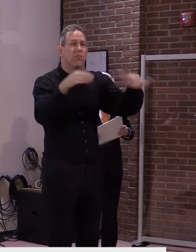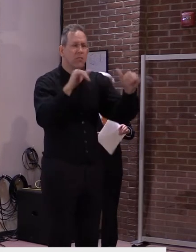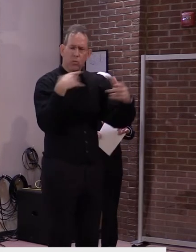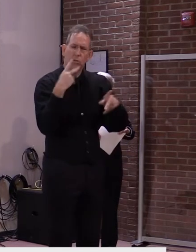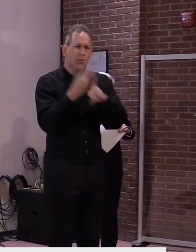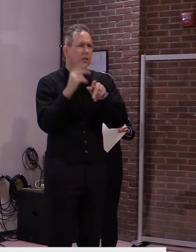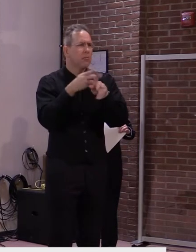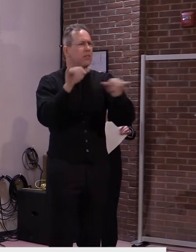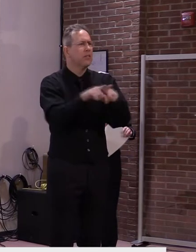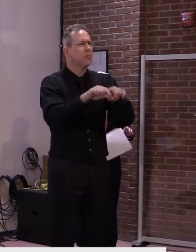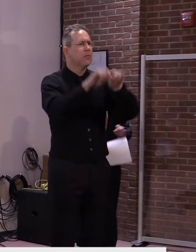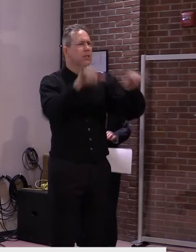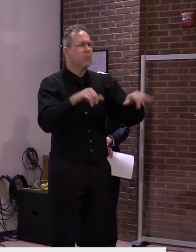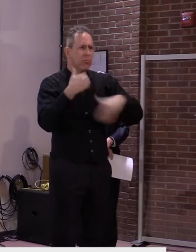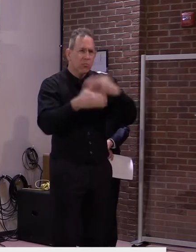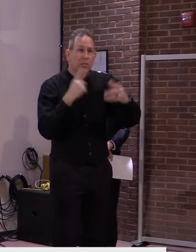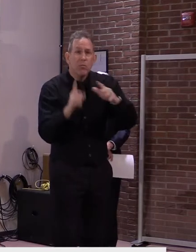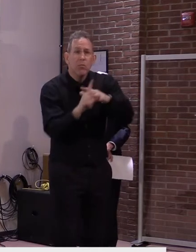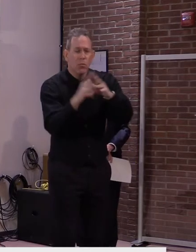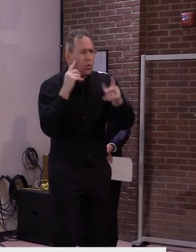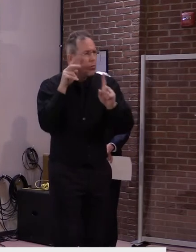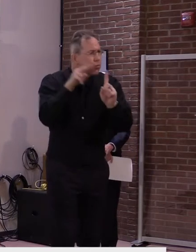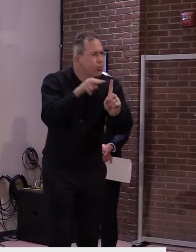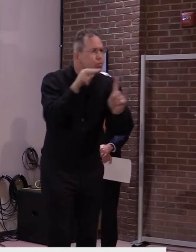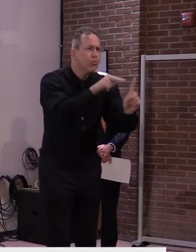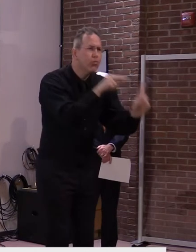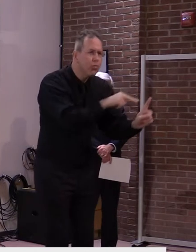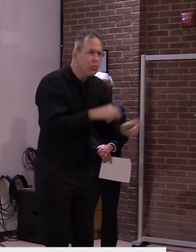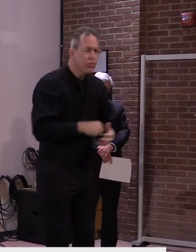we put more emphasis on recovery efforts in education.